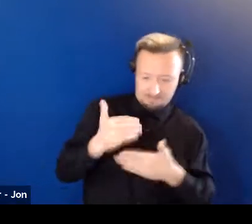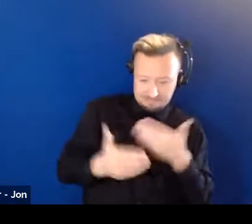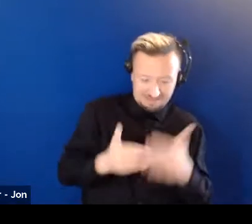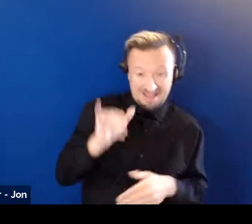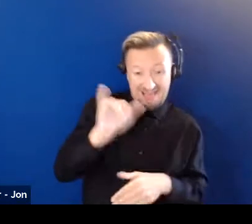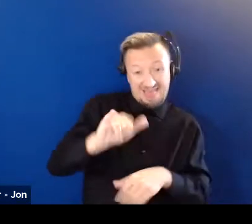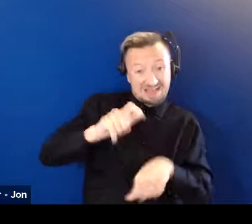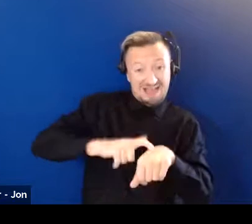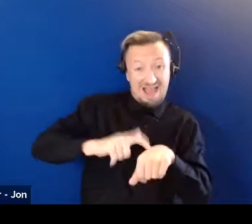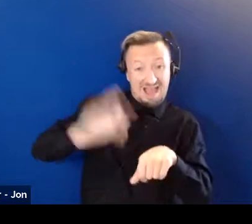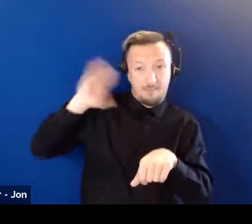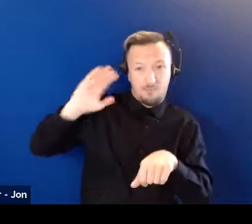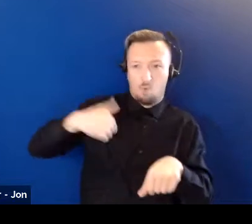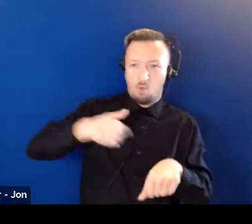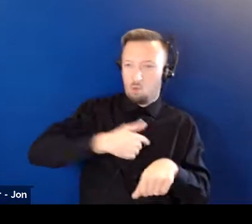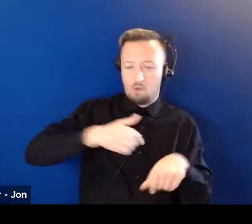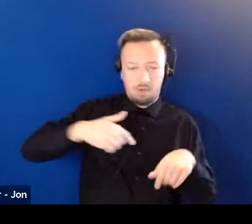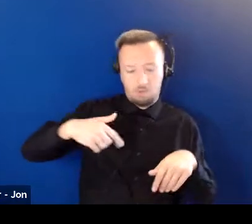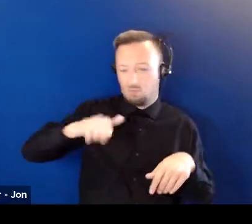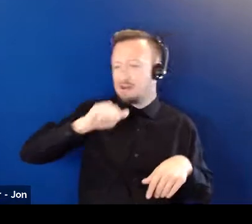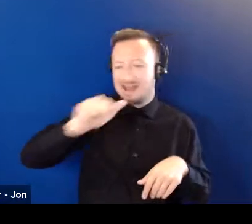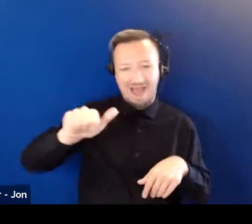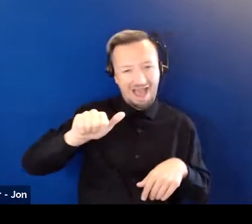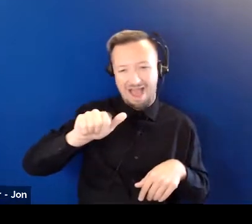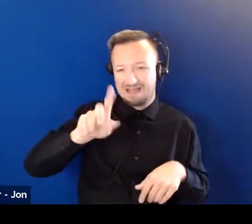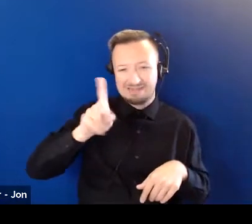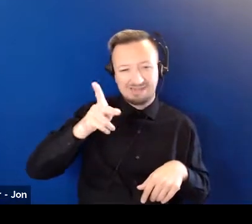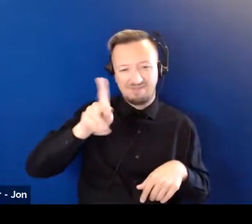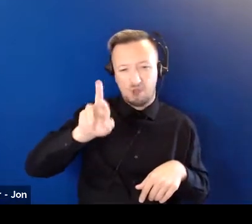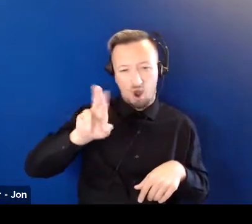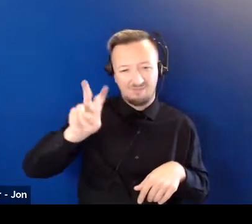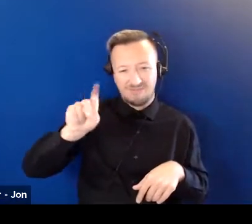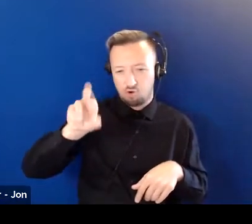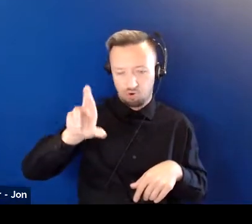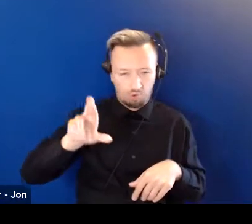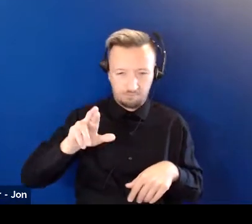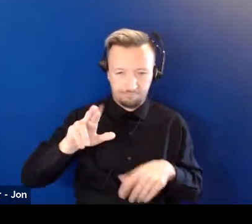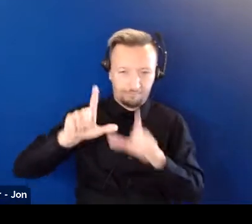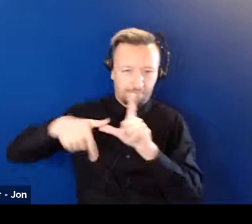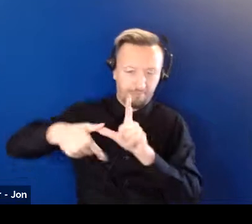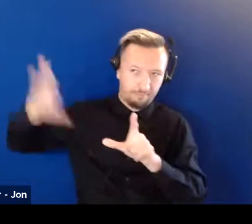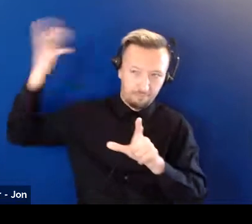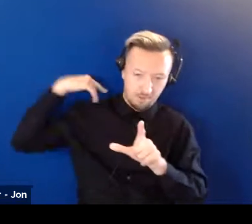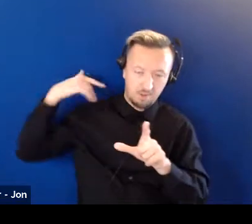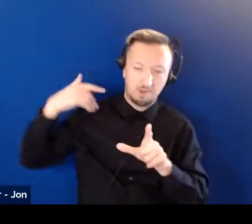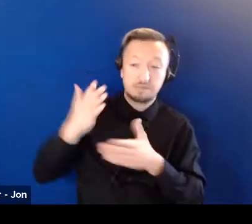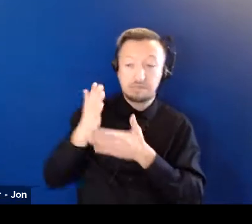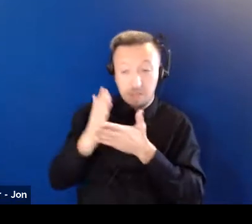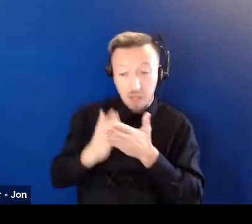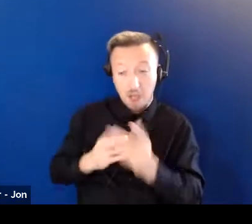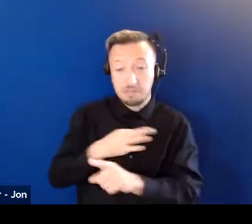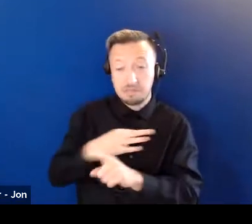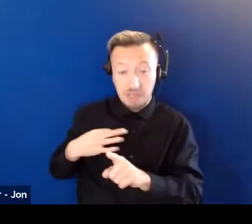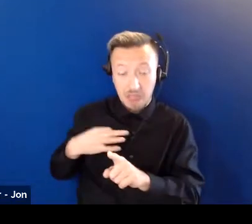DVR vendor that had lapsed many years beforehand. And so some of the staff knew the nuances of it. So we didn't have a lot of